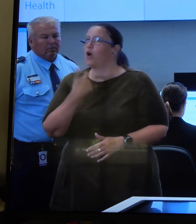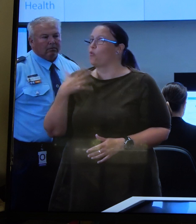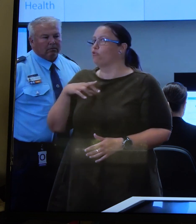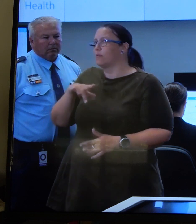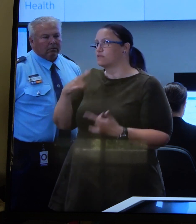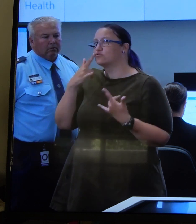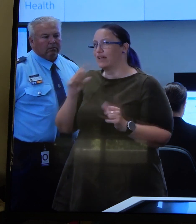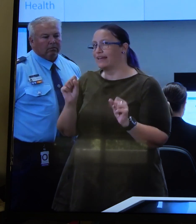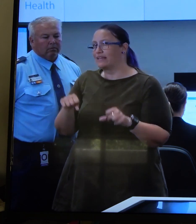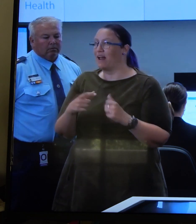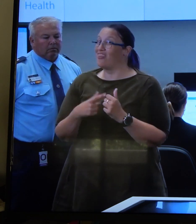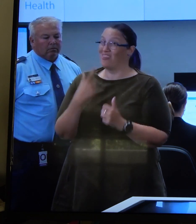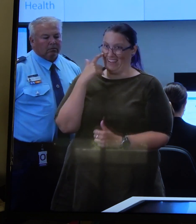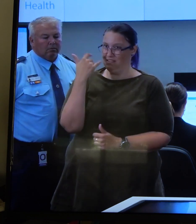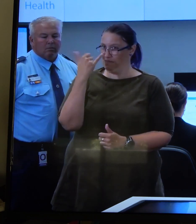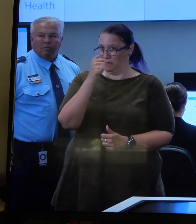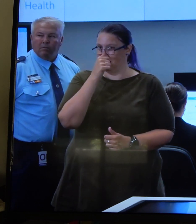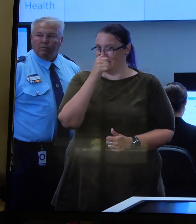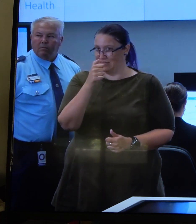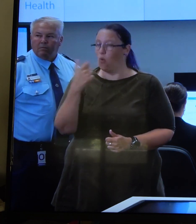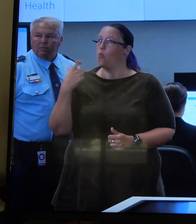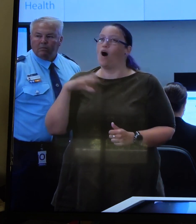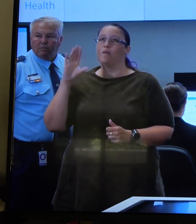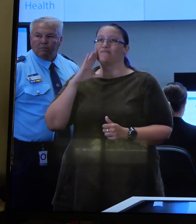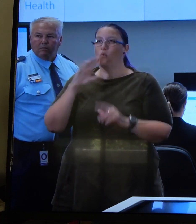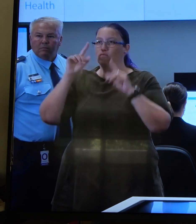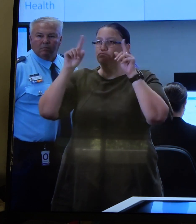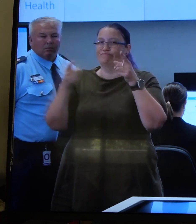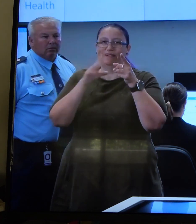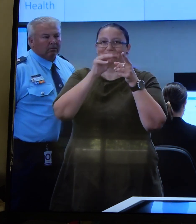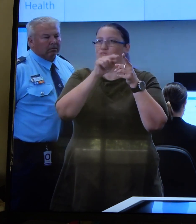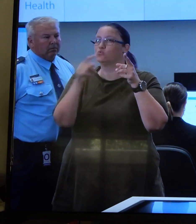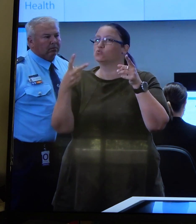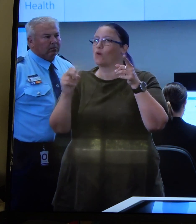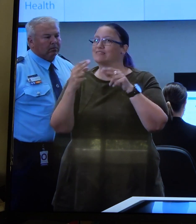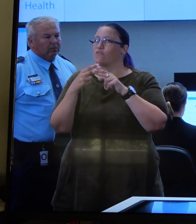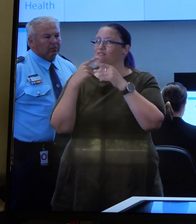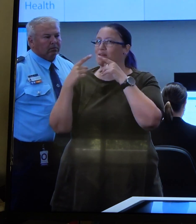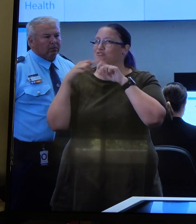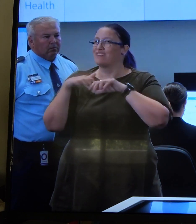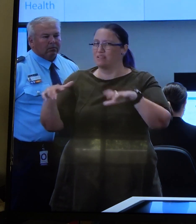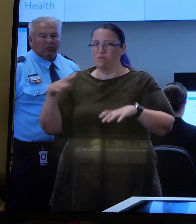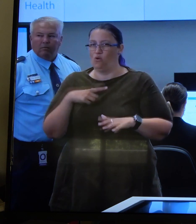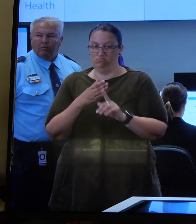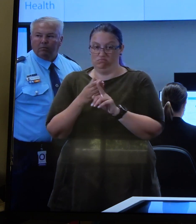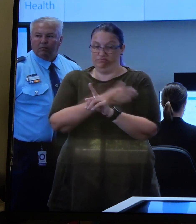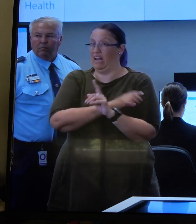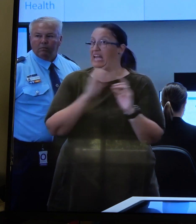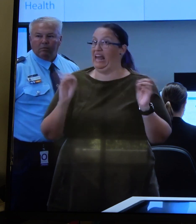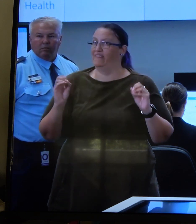that, but the reason the cutoff was 10 to 20 was because of the issue